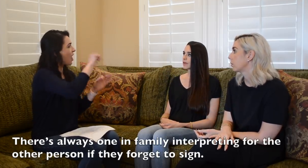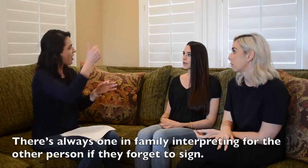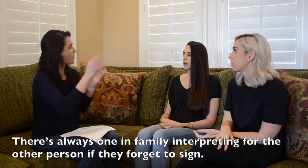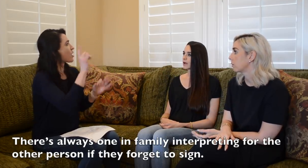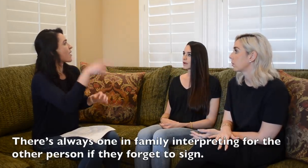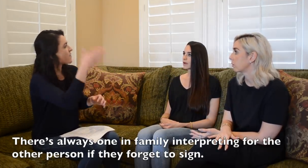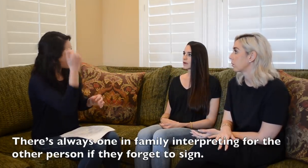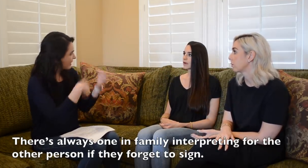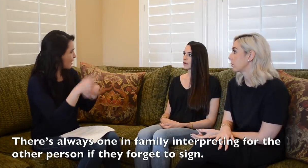Yeah.